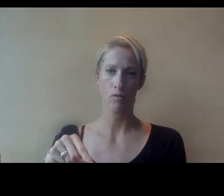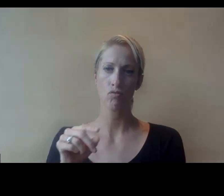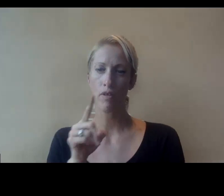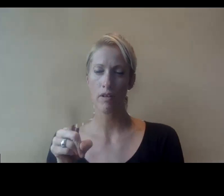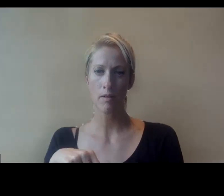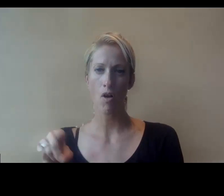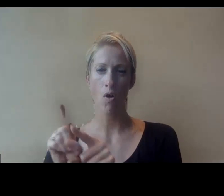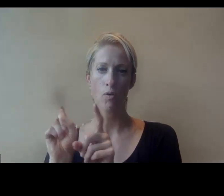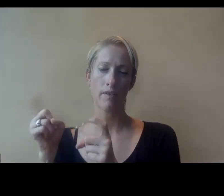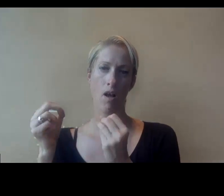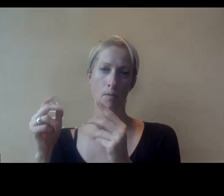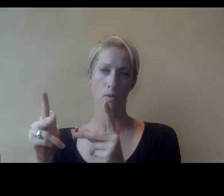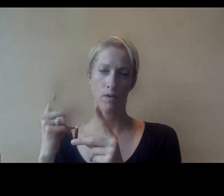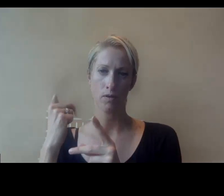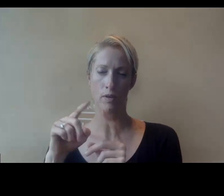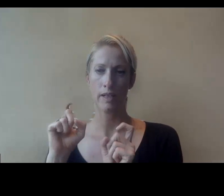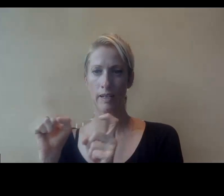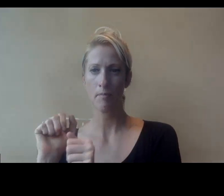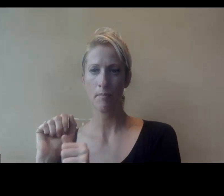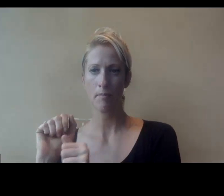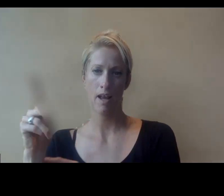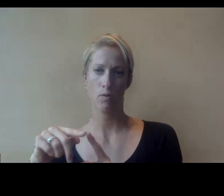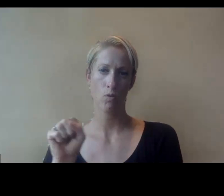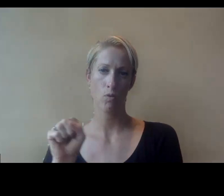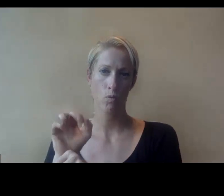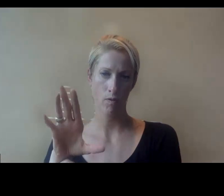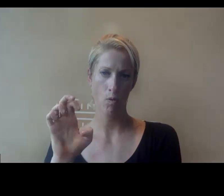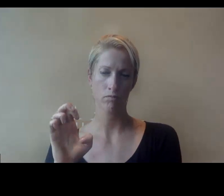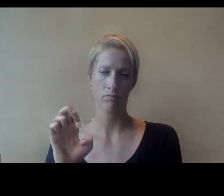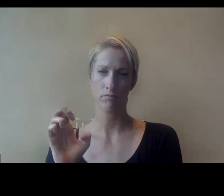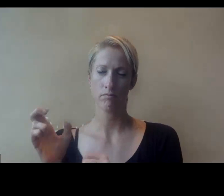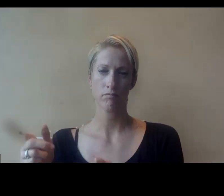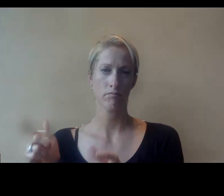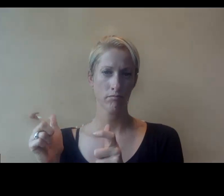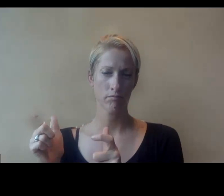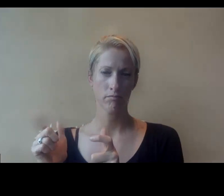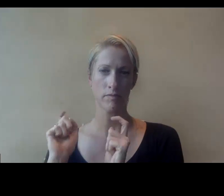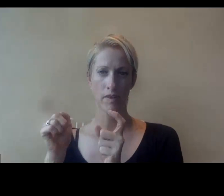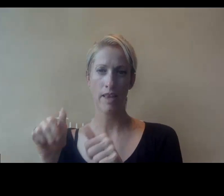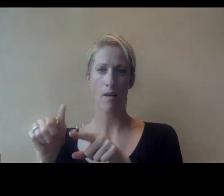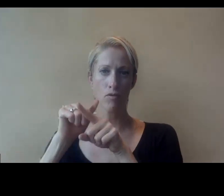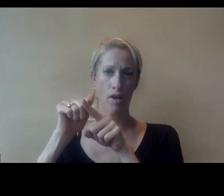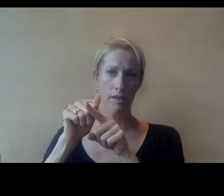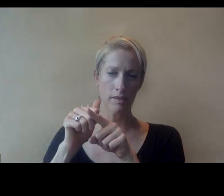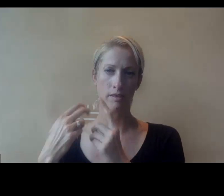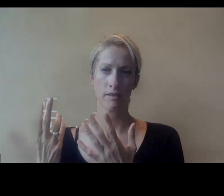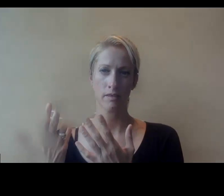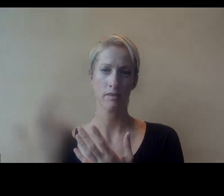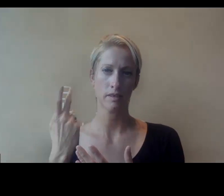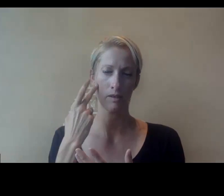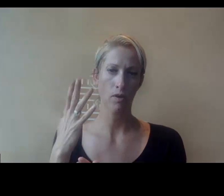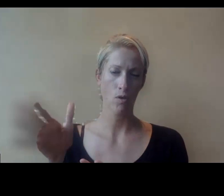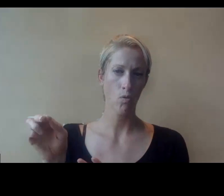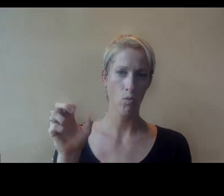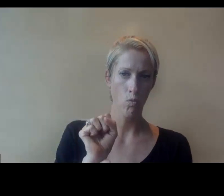also give them the opportunity to get back into the workforce right away. It gives them that practice in what the workforce is looking like